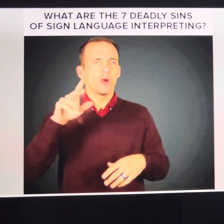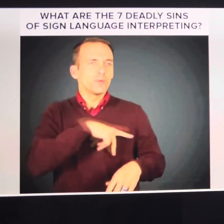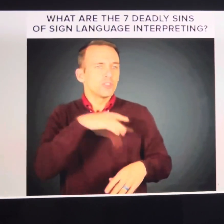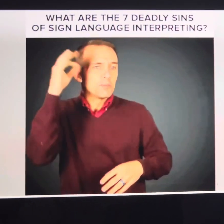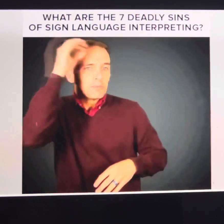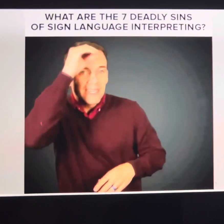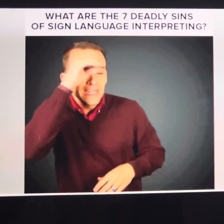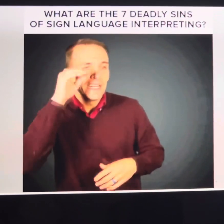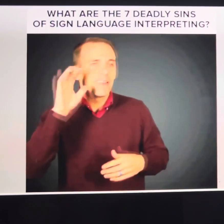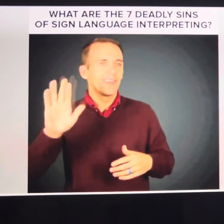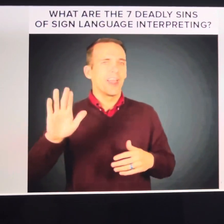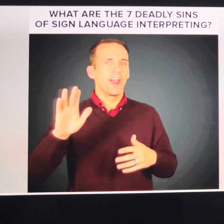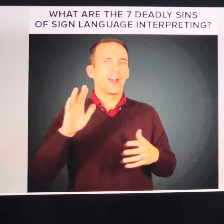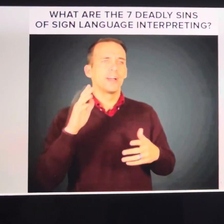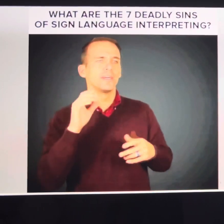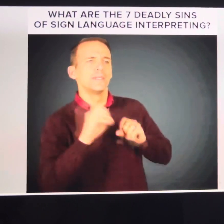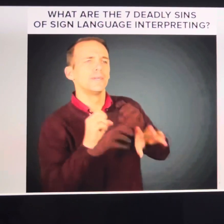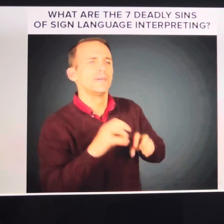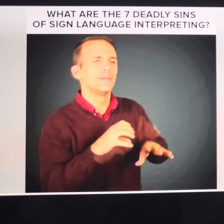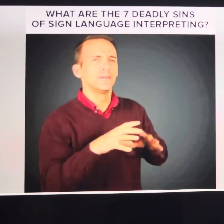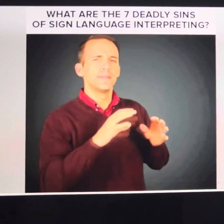Sometimes an interpreter